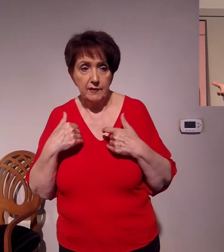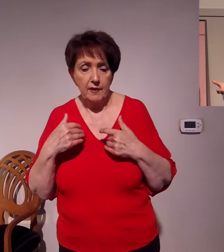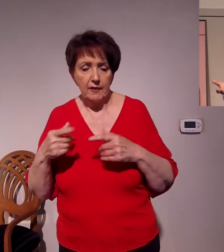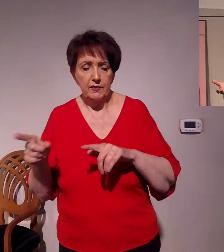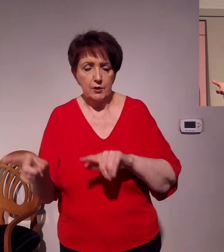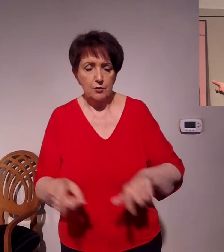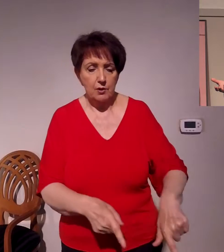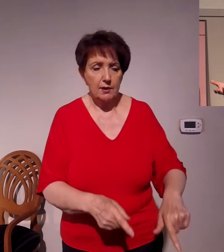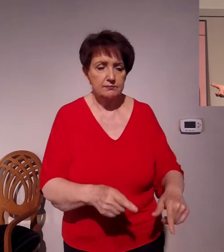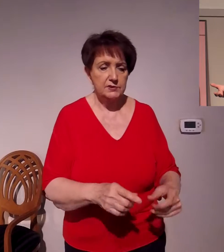if it's laid on its side,